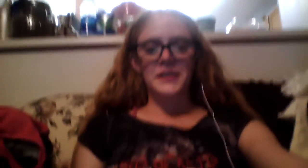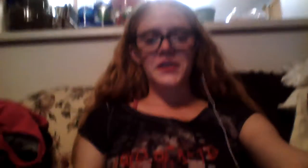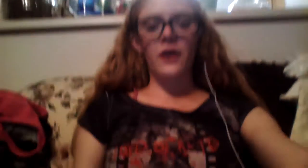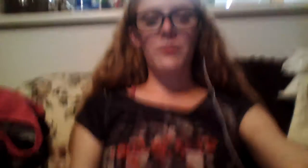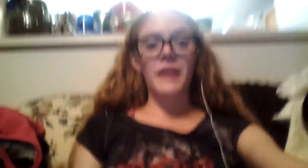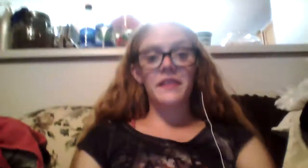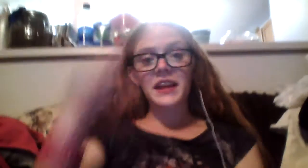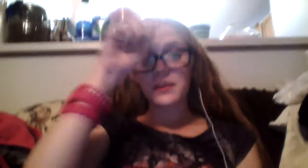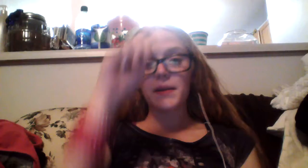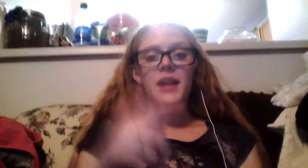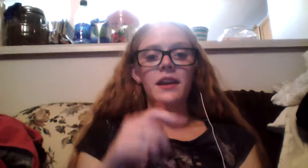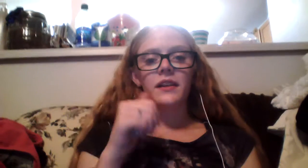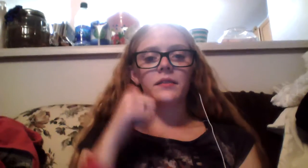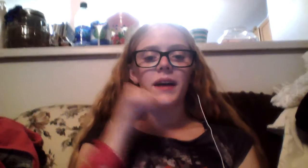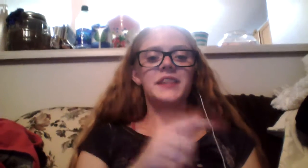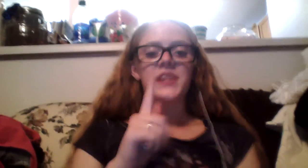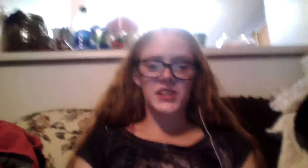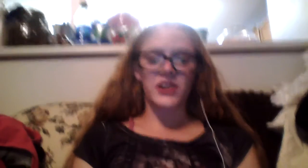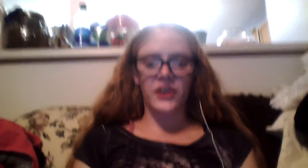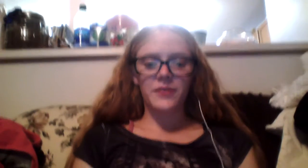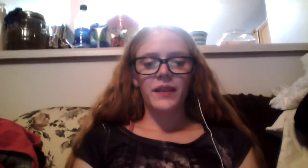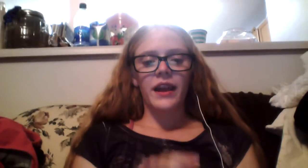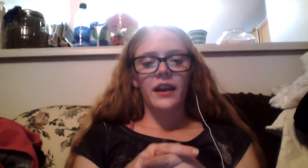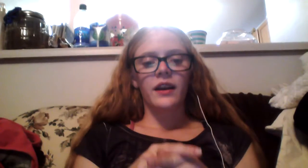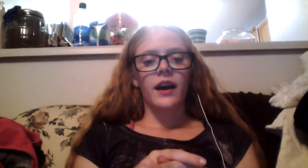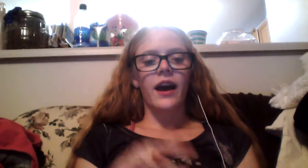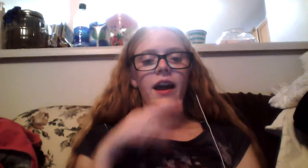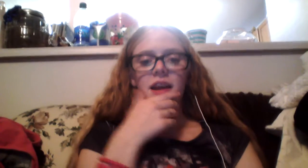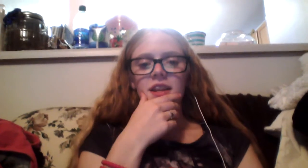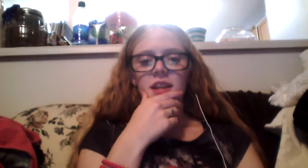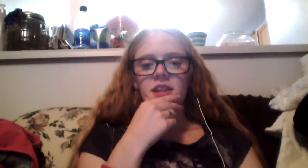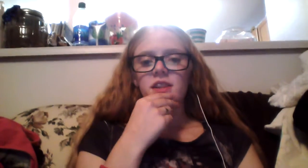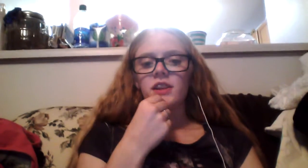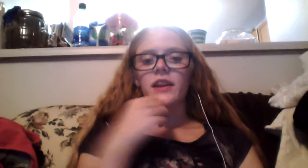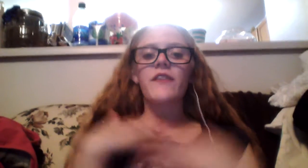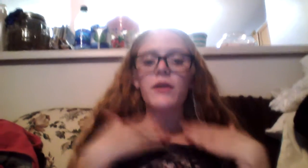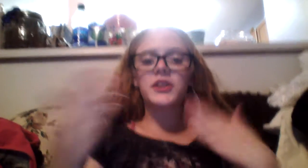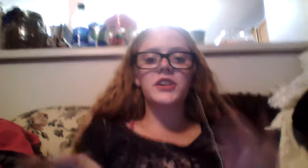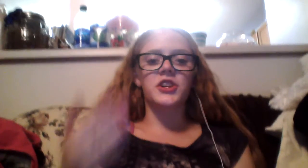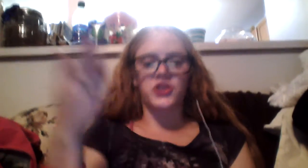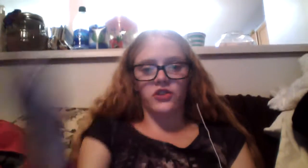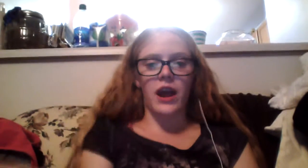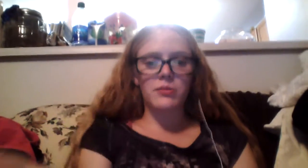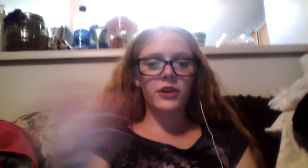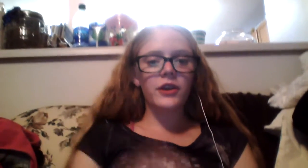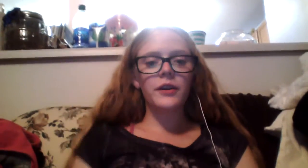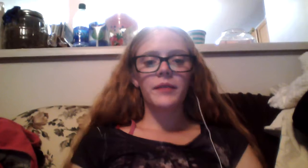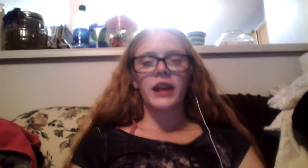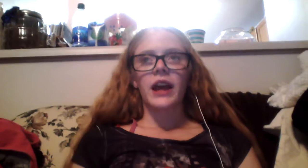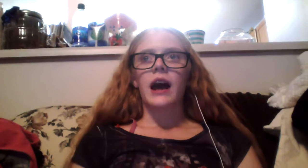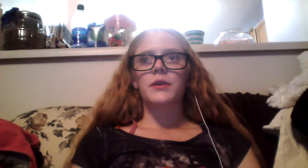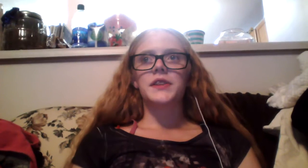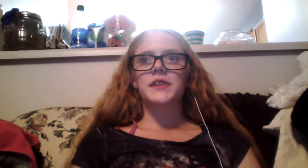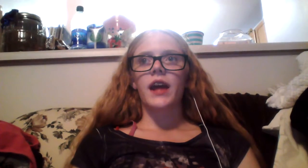So, that's my sister. And if I were to describe her, I would say